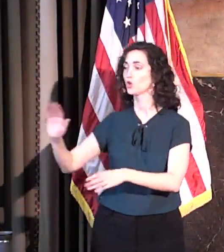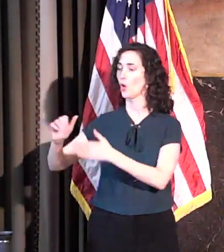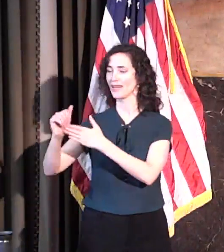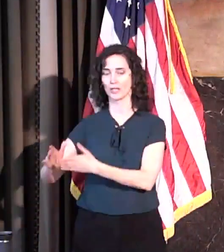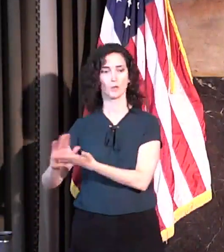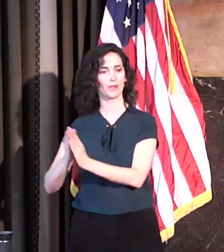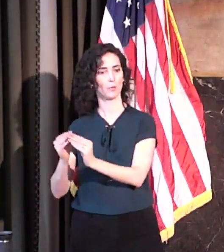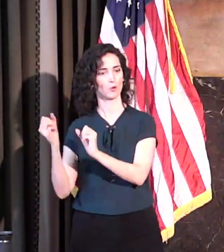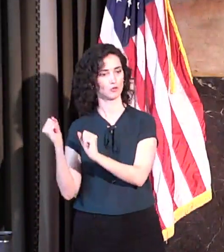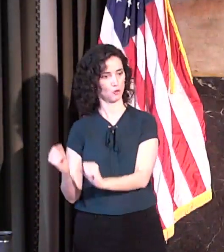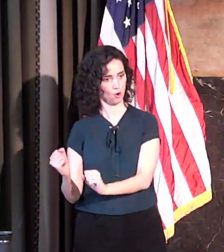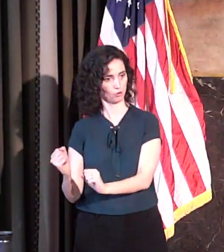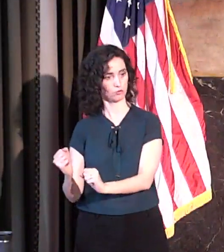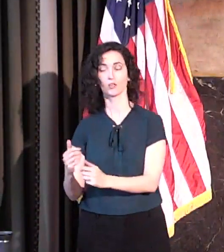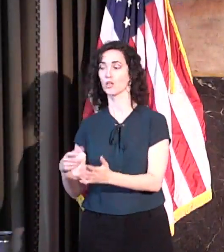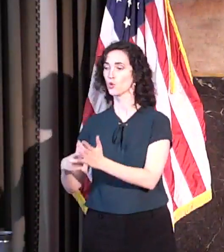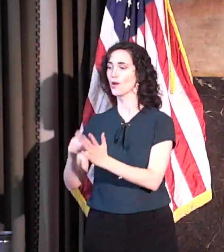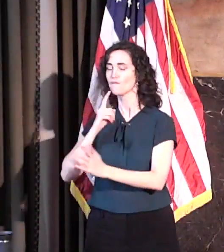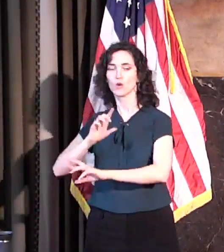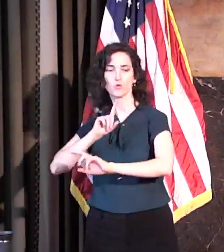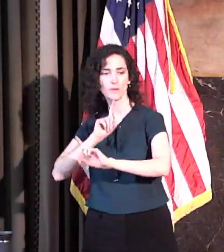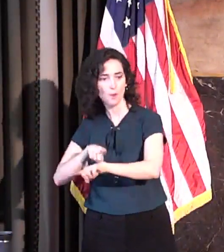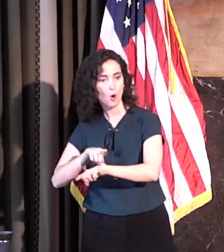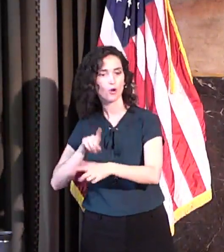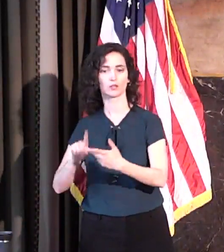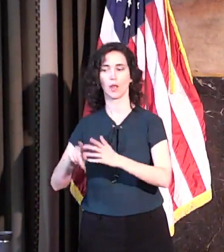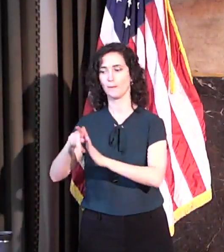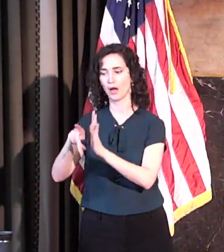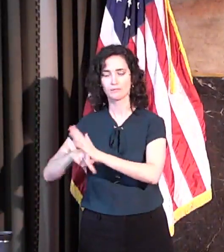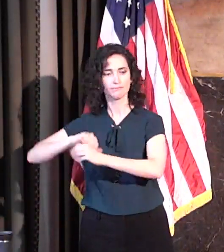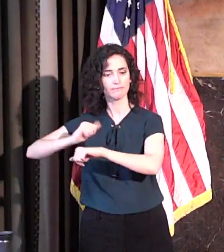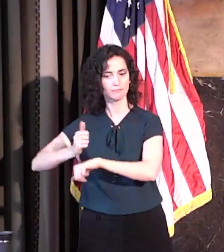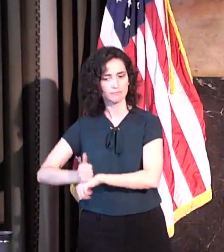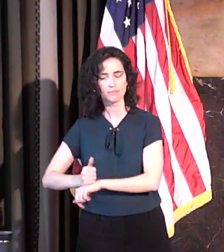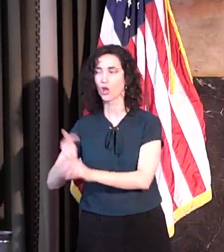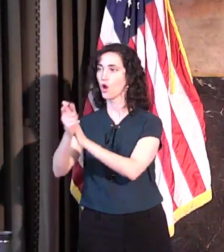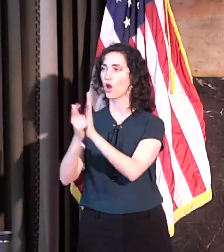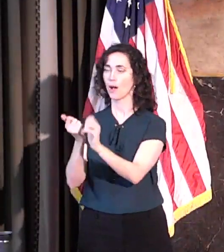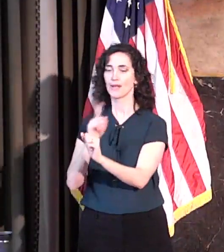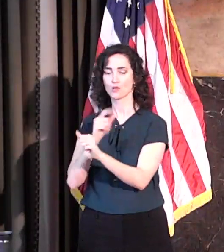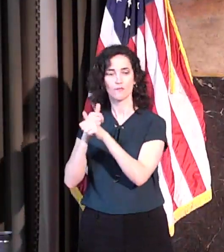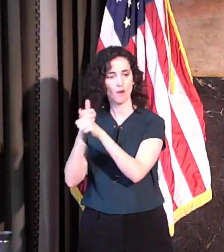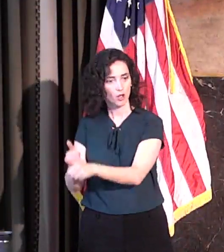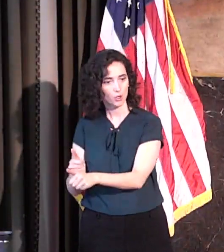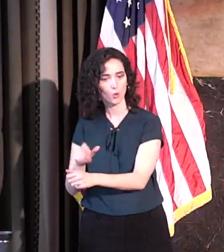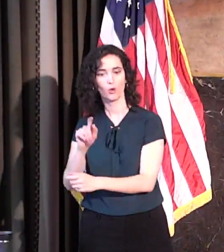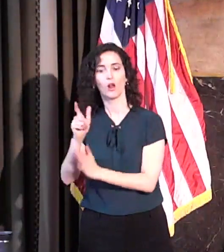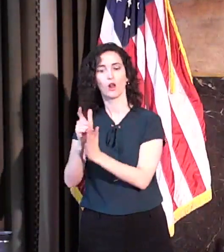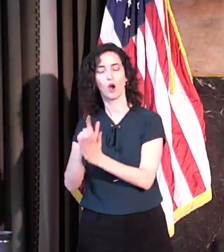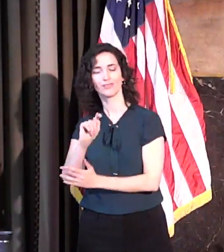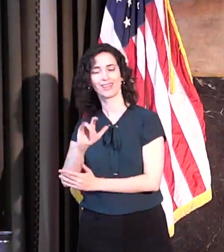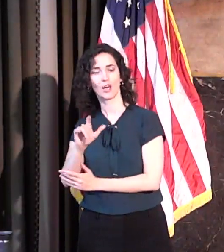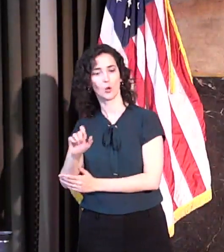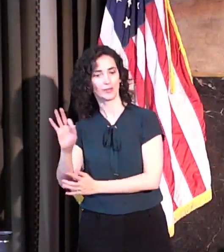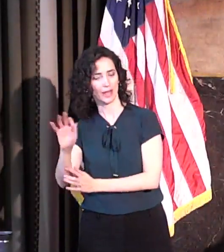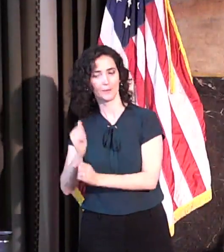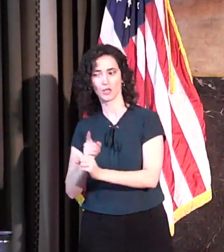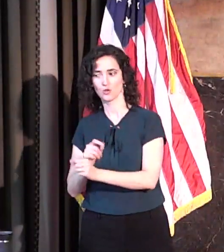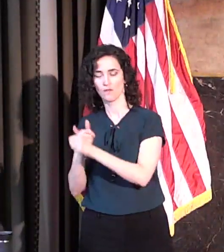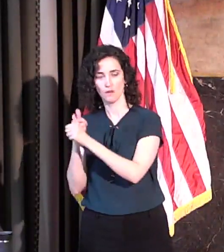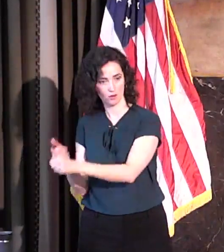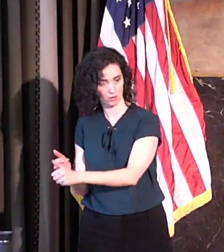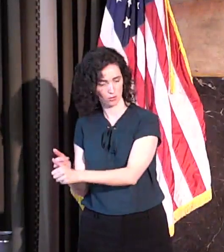and the reporting requirements and the policies and making sure they're complying with the law and with Title IX, and make sure that